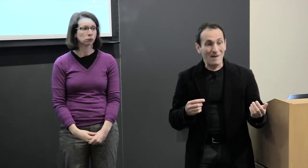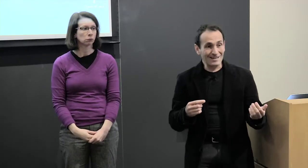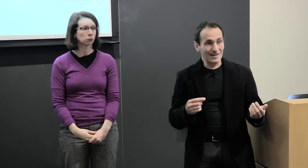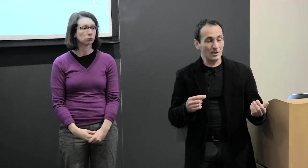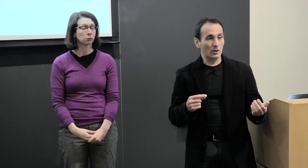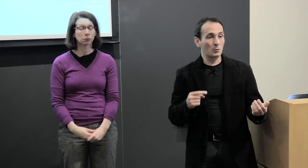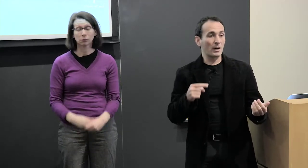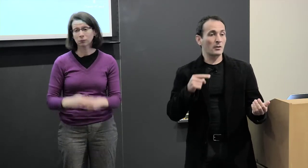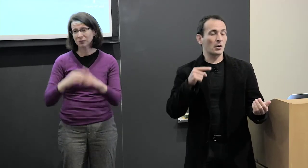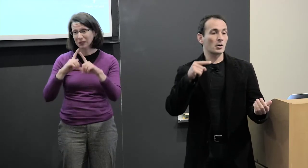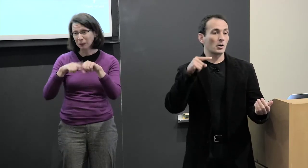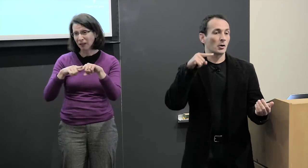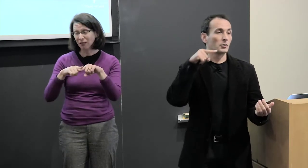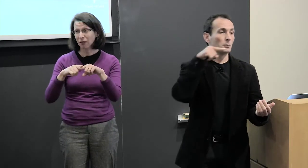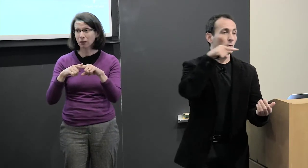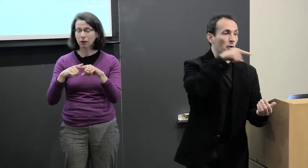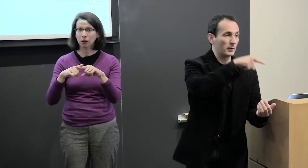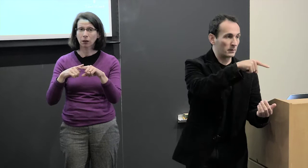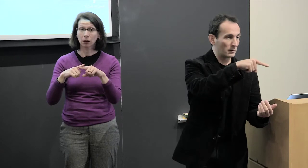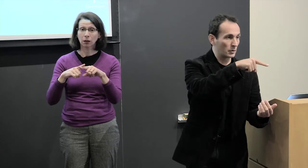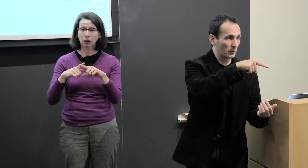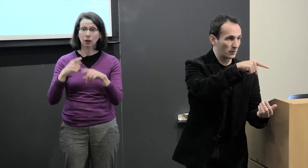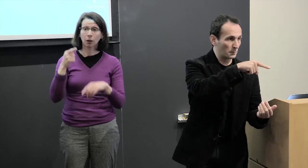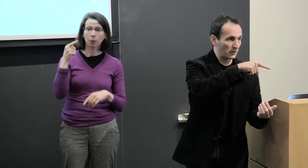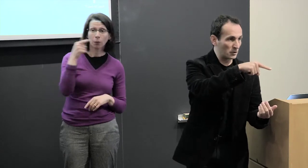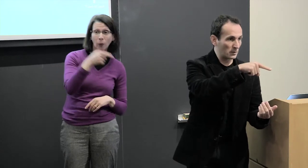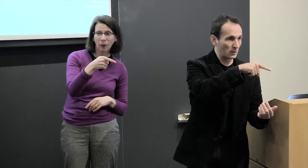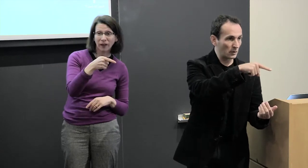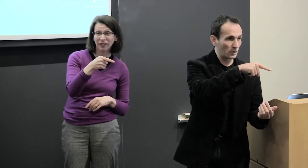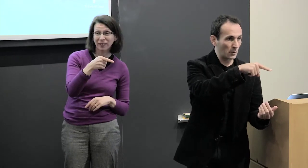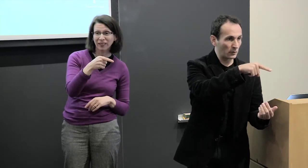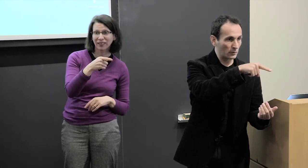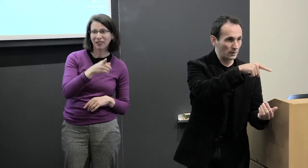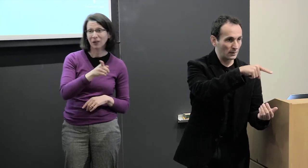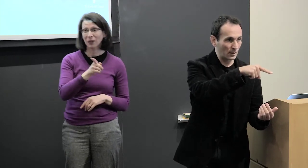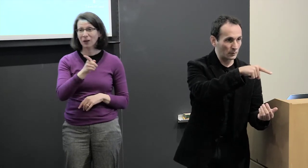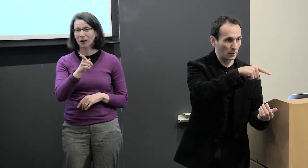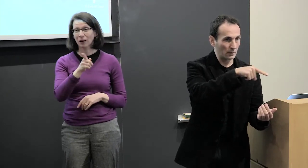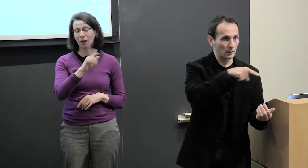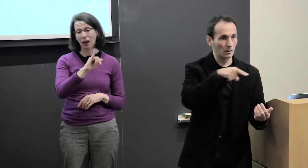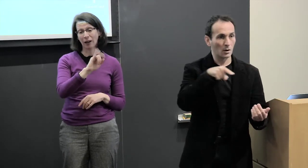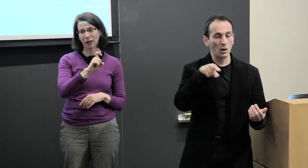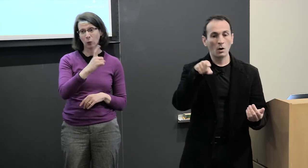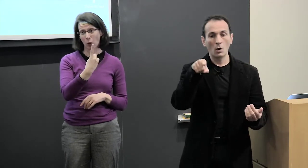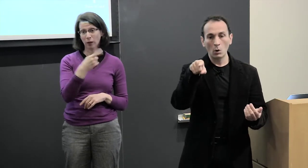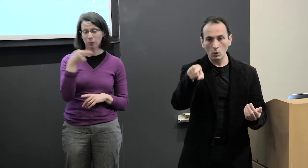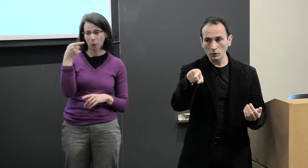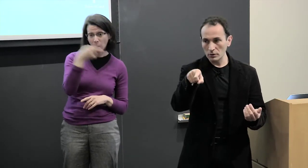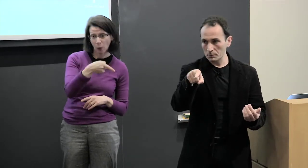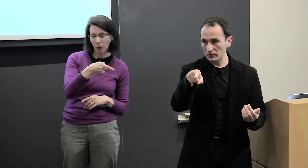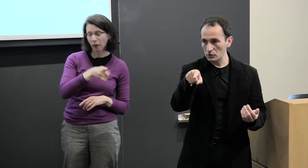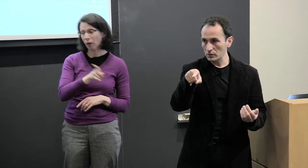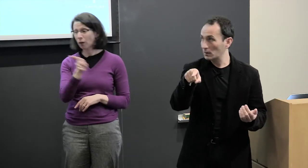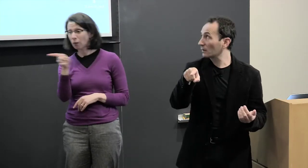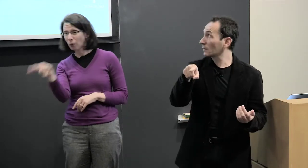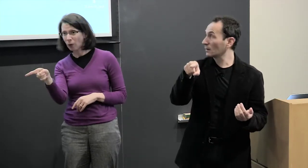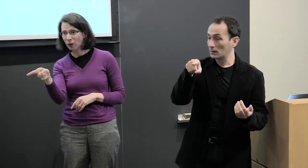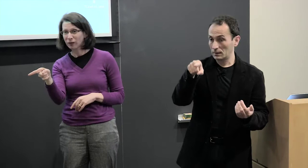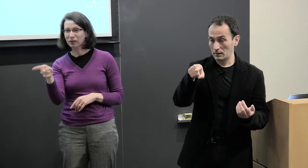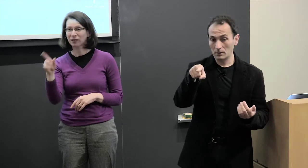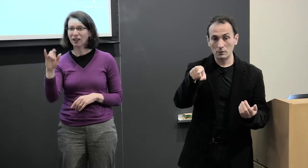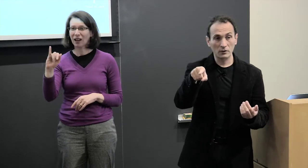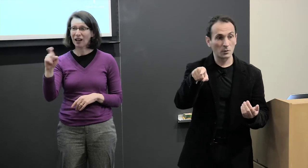And depending on whether you point towards the position that corresponds to the index one or to the position